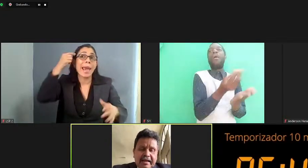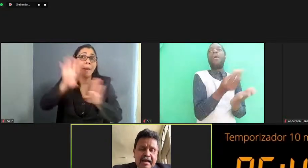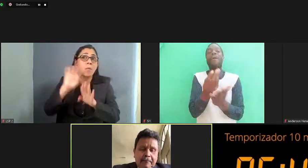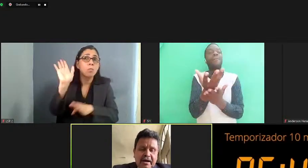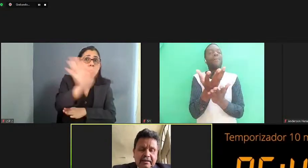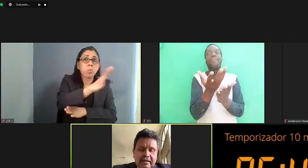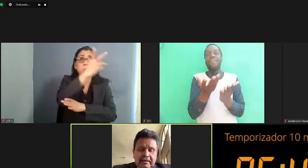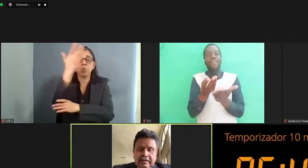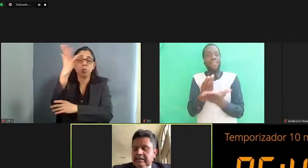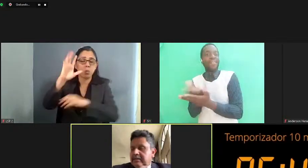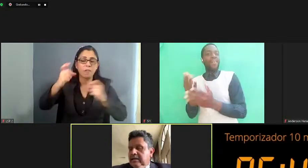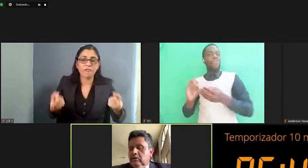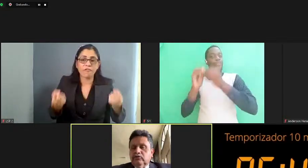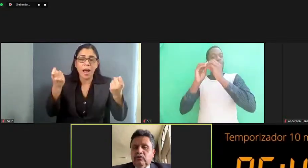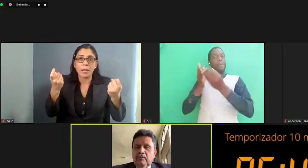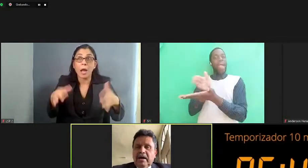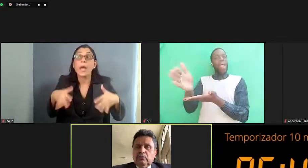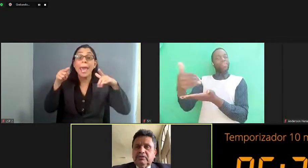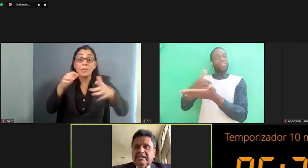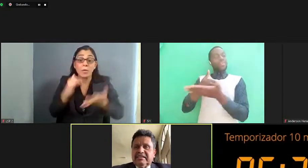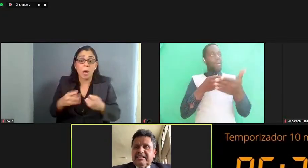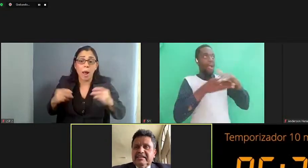so it is very important